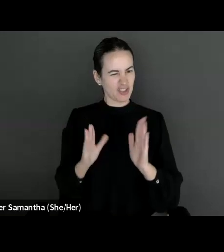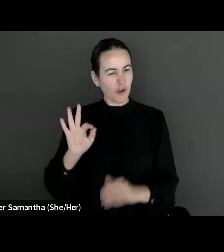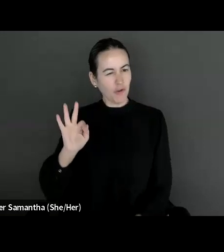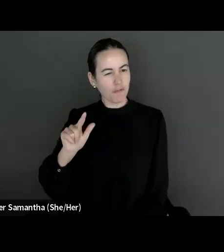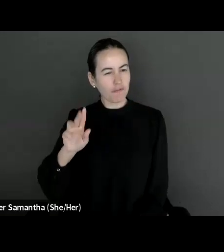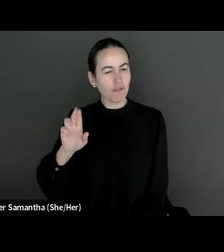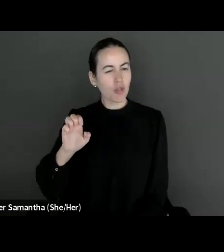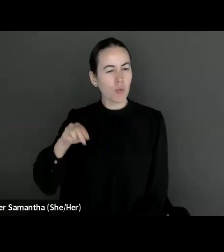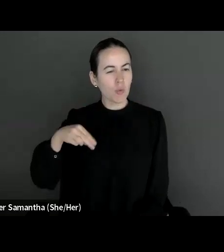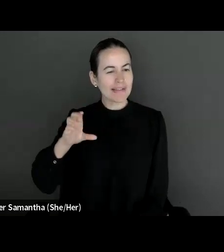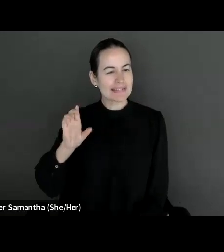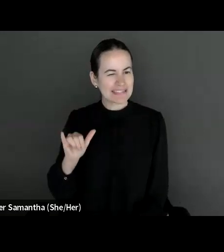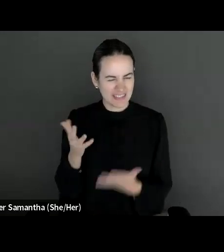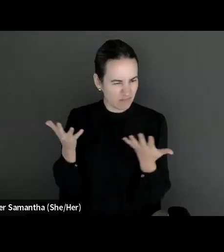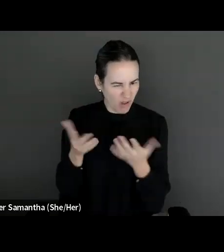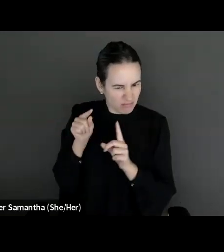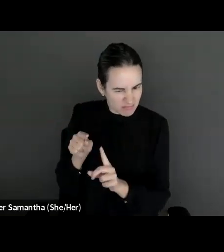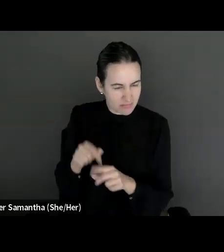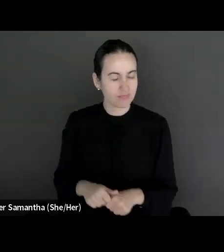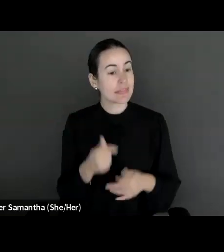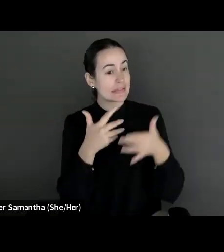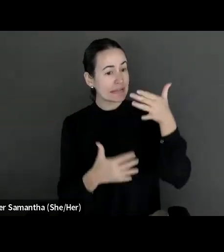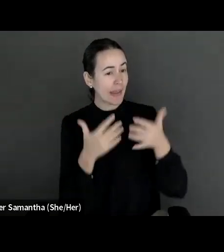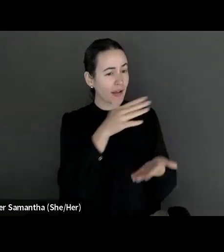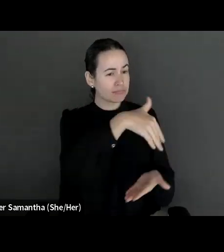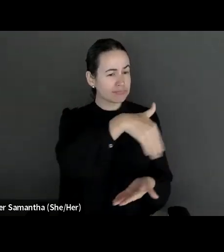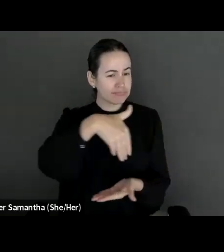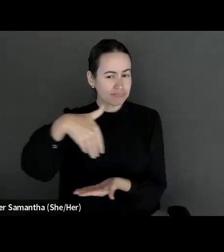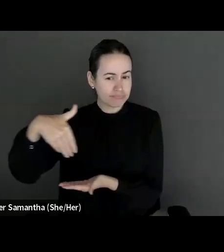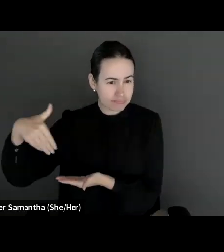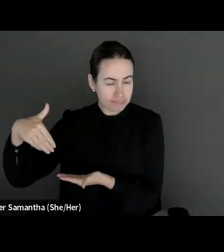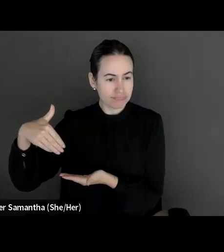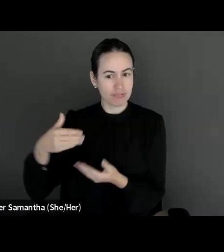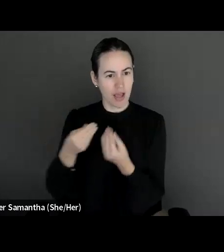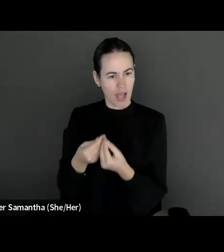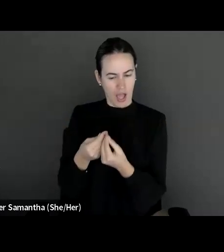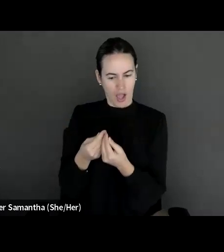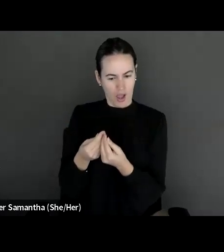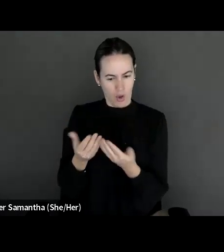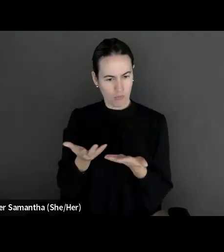talk about what kind of data we collected that informed the development of the rating scale. And we will talk about the